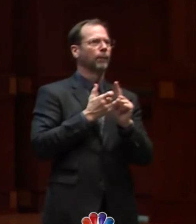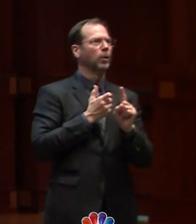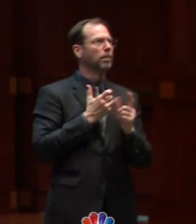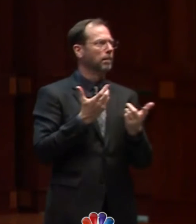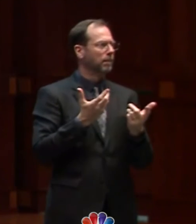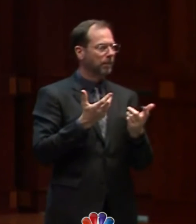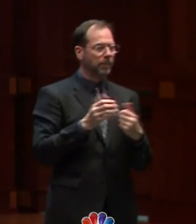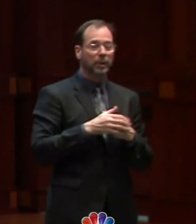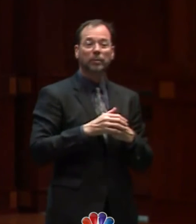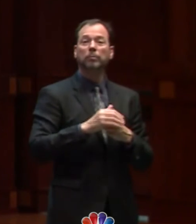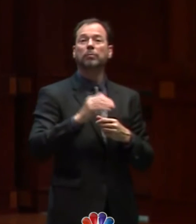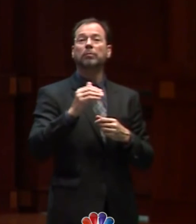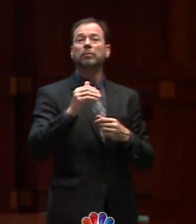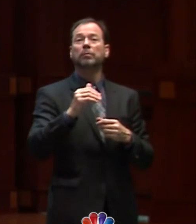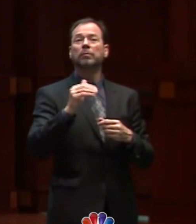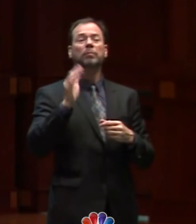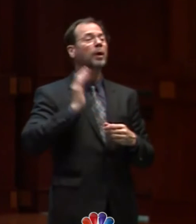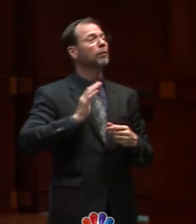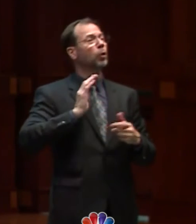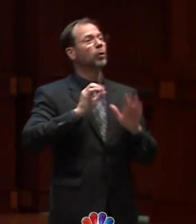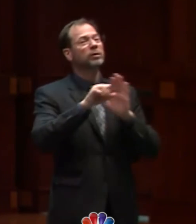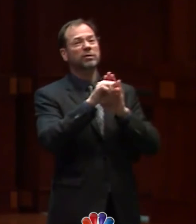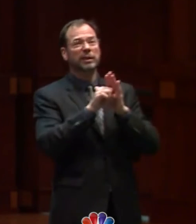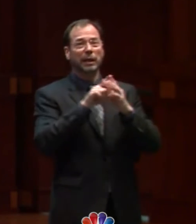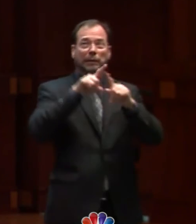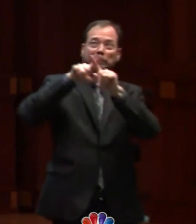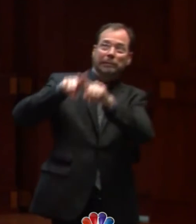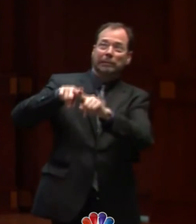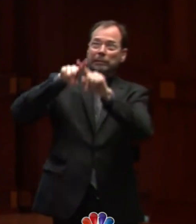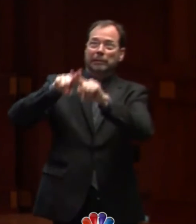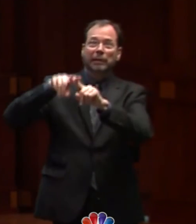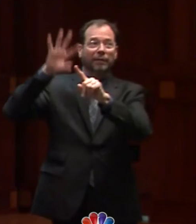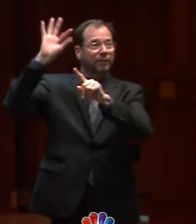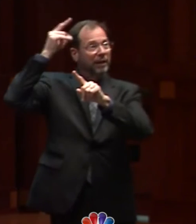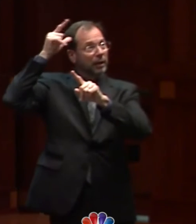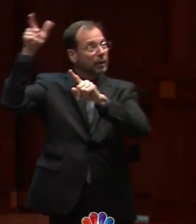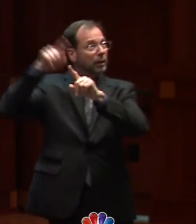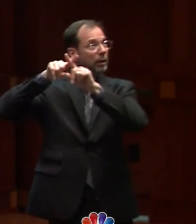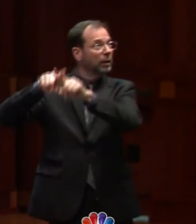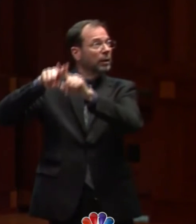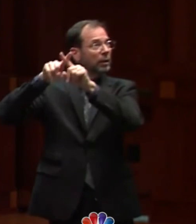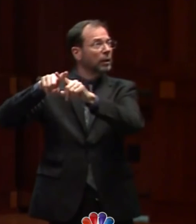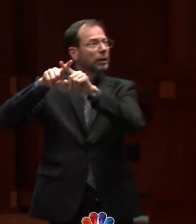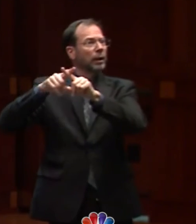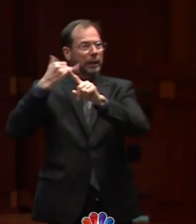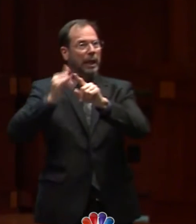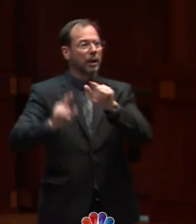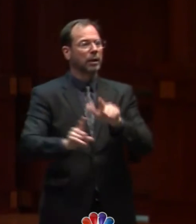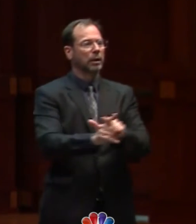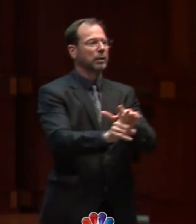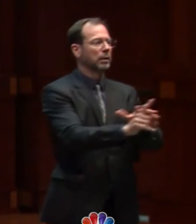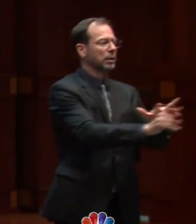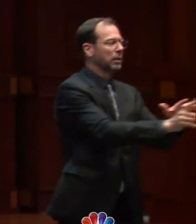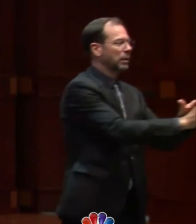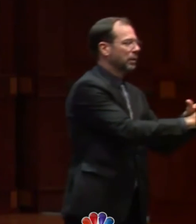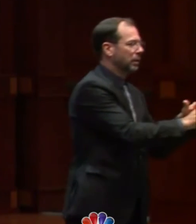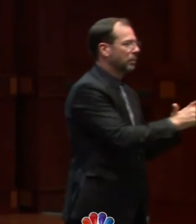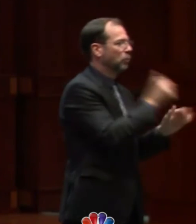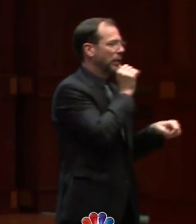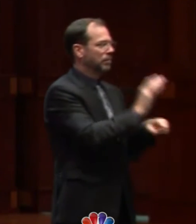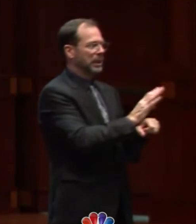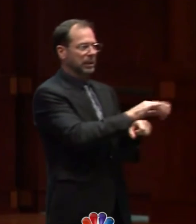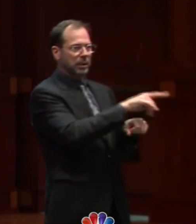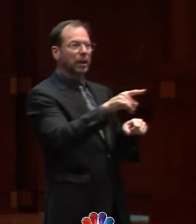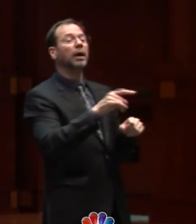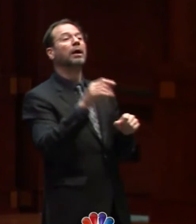as opposed to states being reliant upon the federal government, we've seen multiple opportunities arise through the private sector